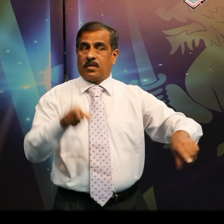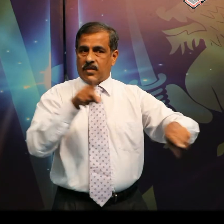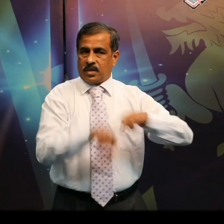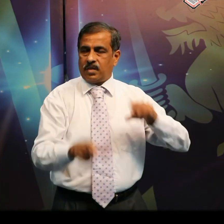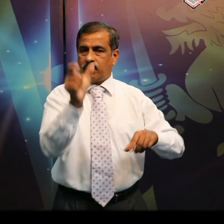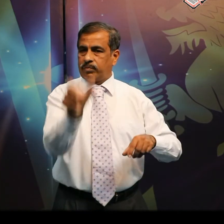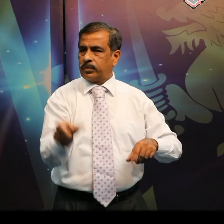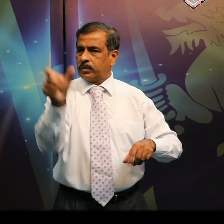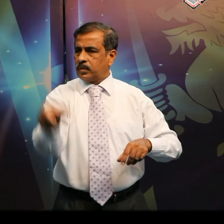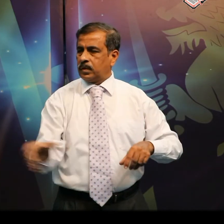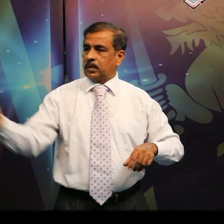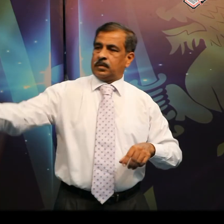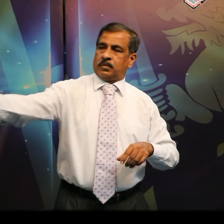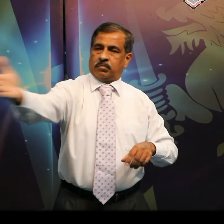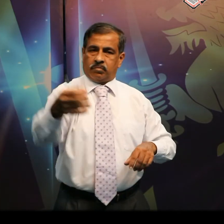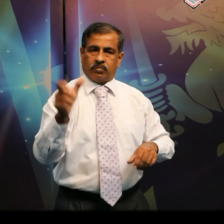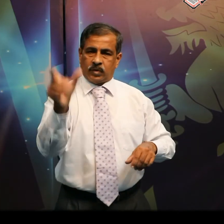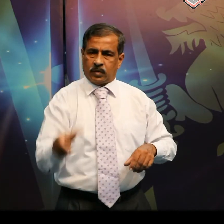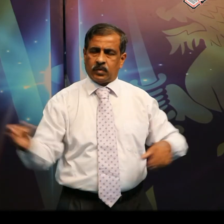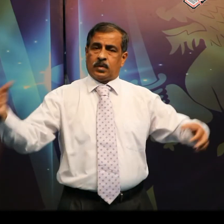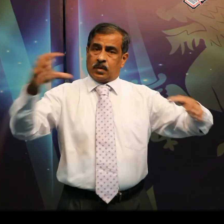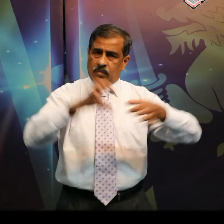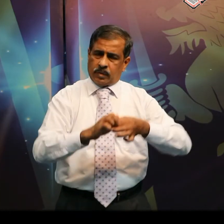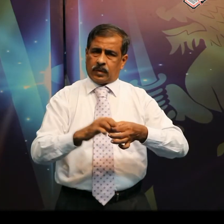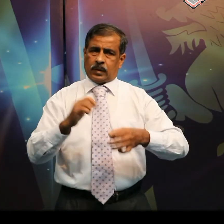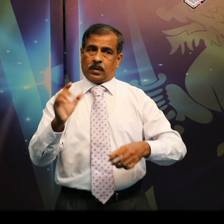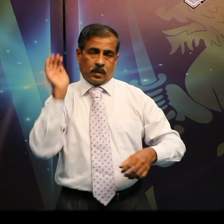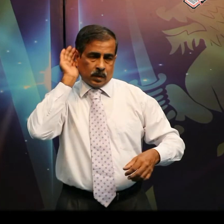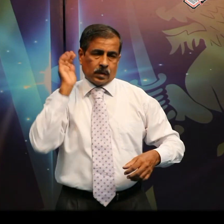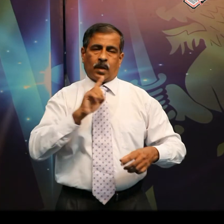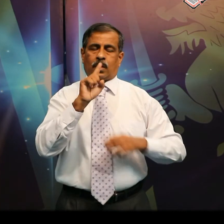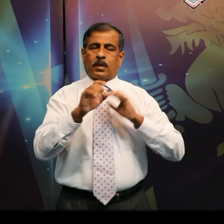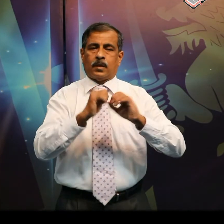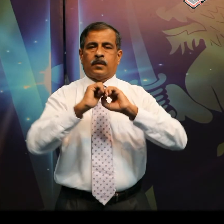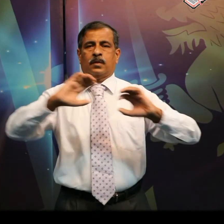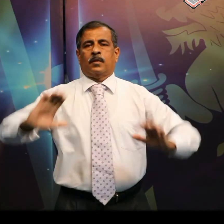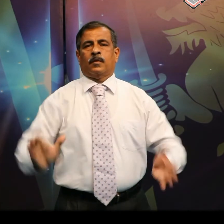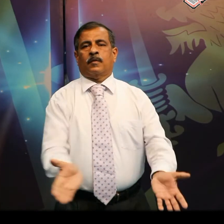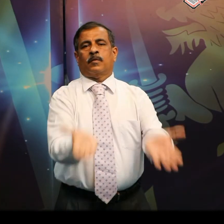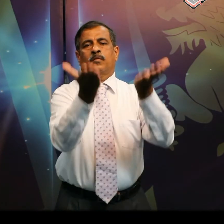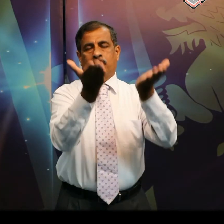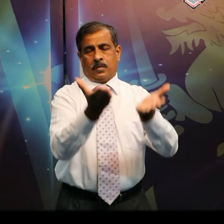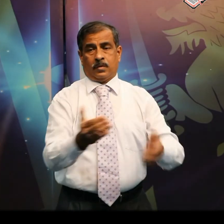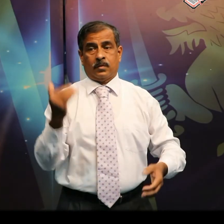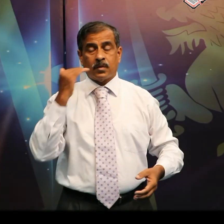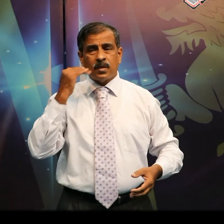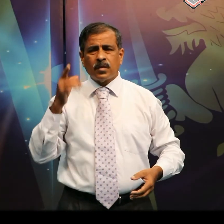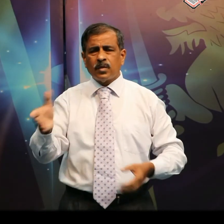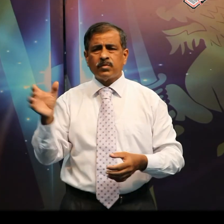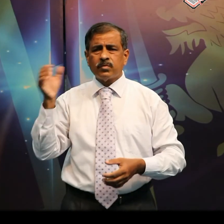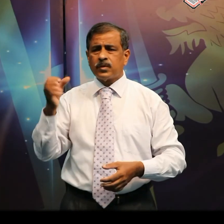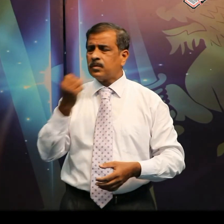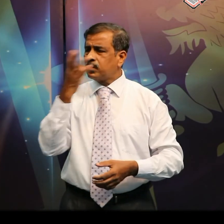you can only work with yourself. I realize how inadequate it is for a hearing person like